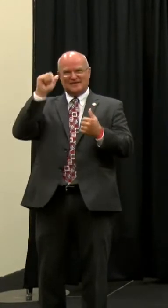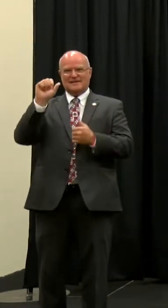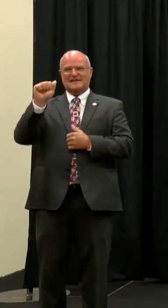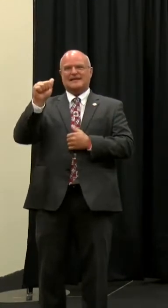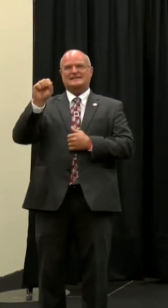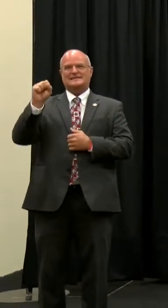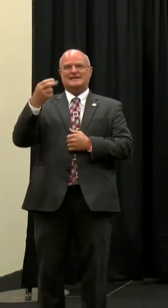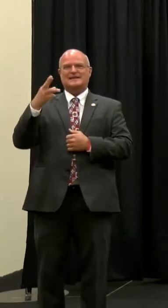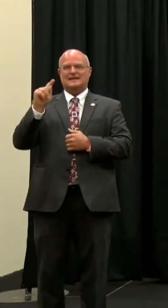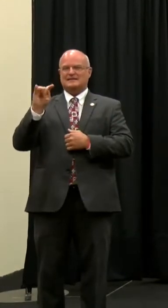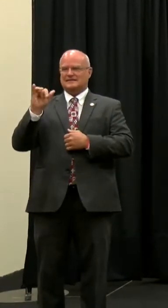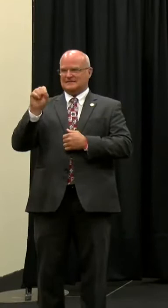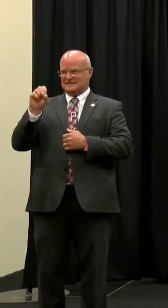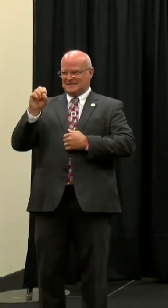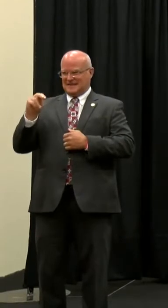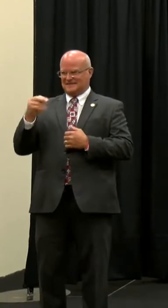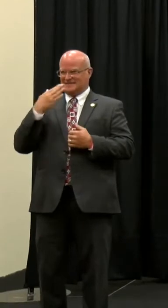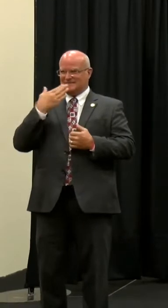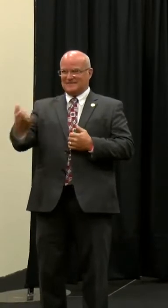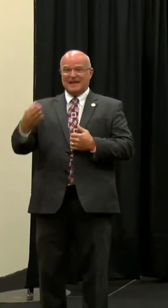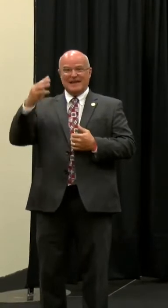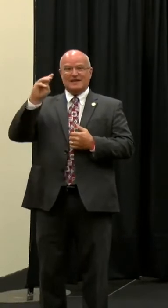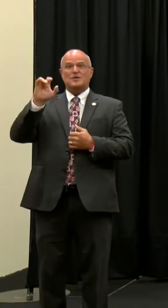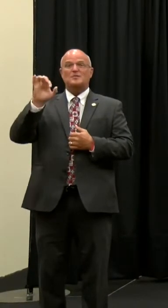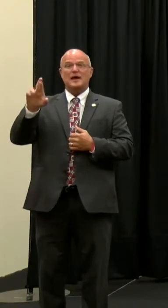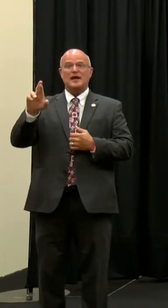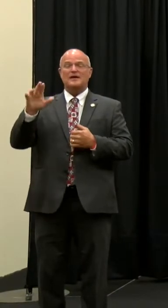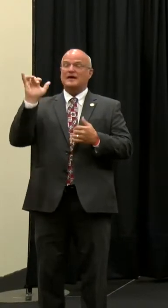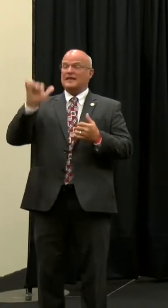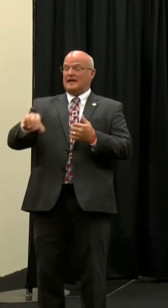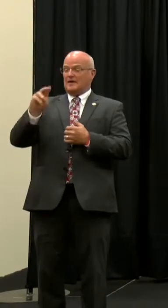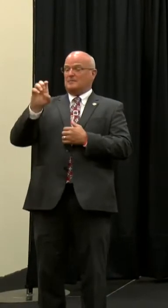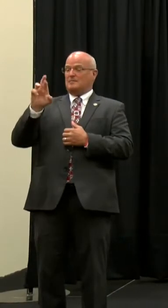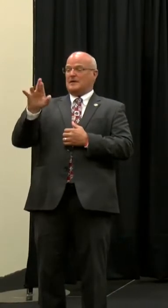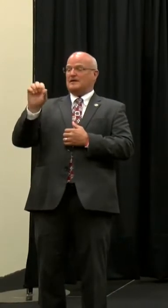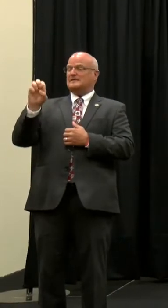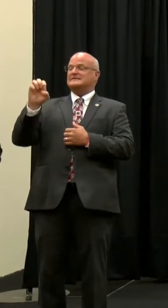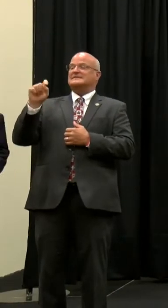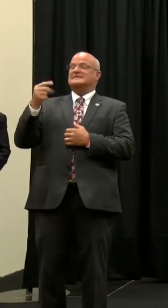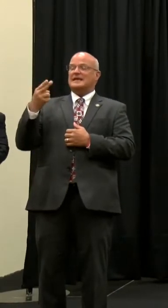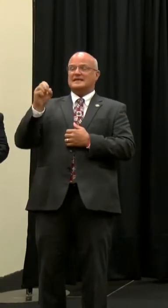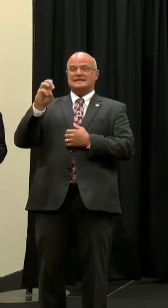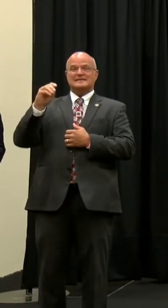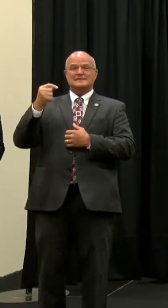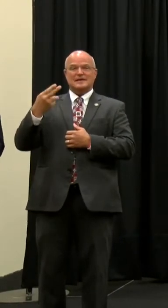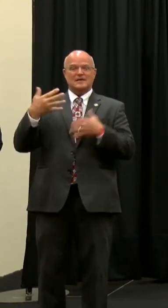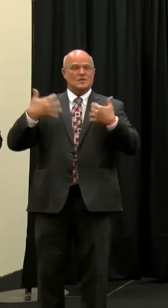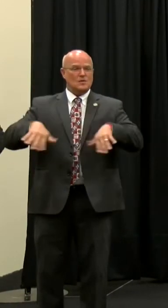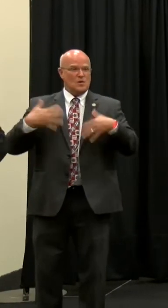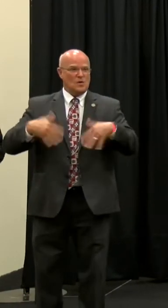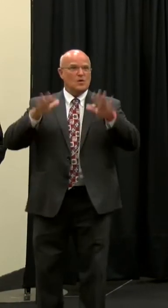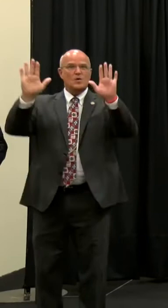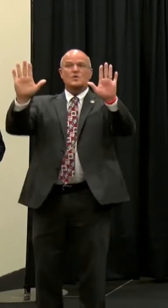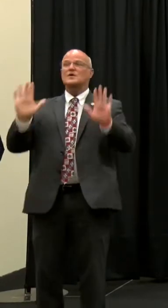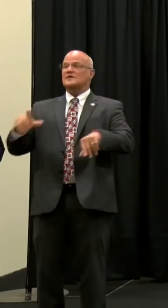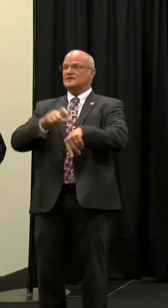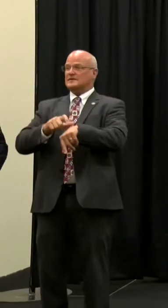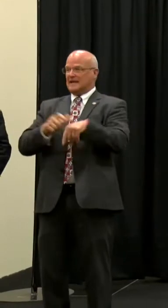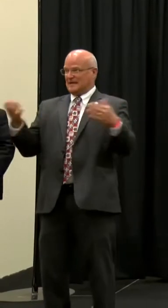you, Mayor. Thank you, Mayor. That was Mayor Seth Smith. We've had a wonderful time here in